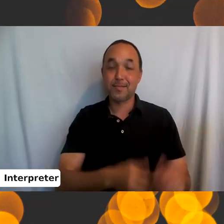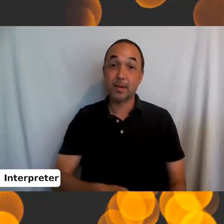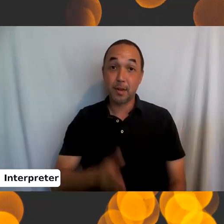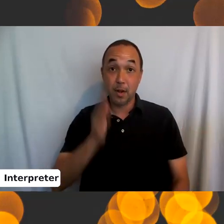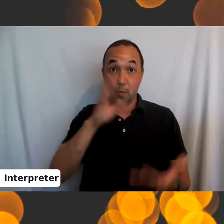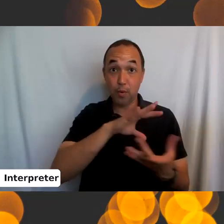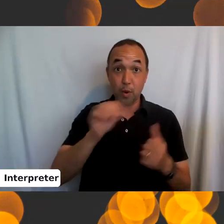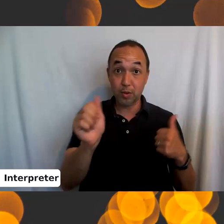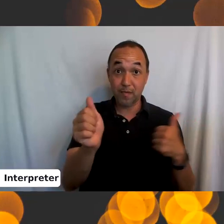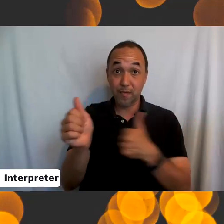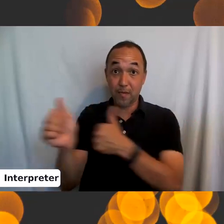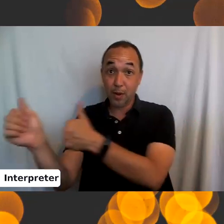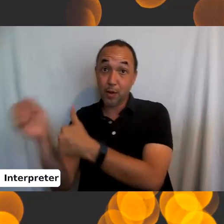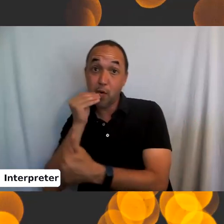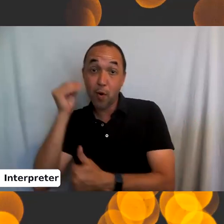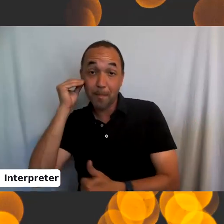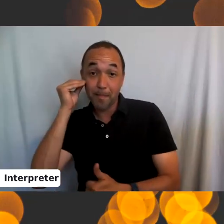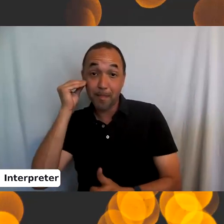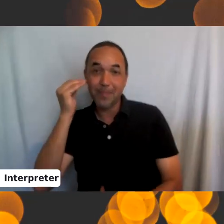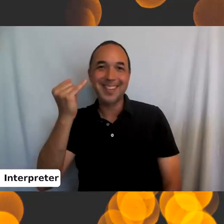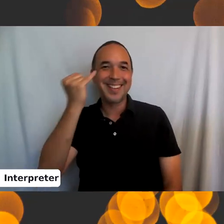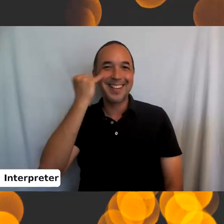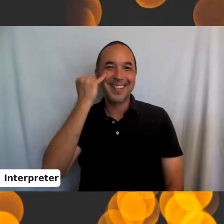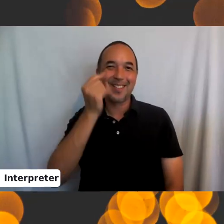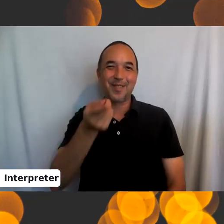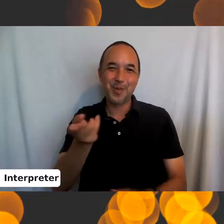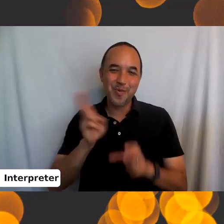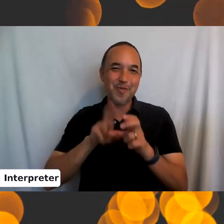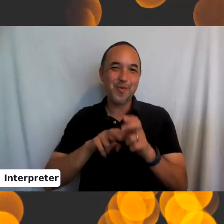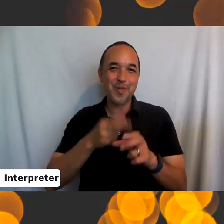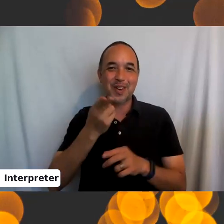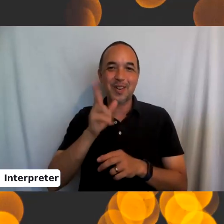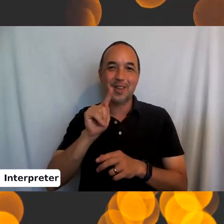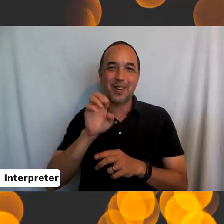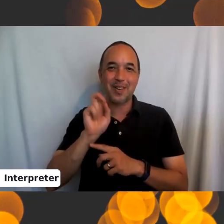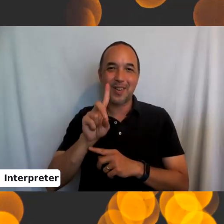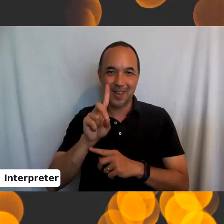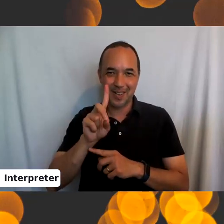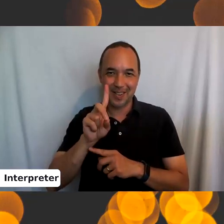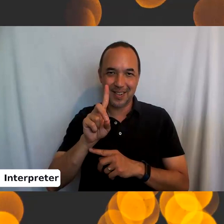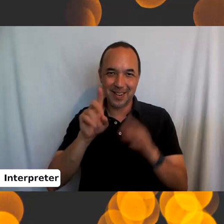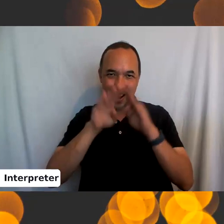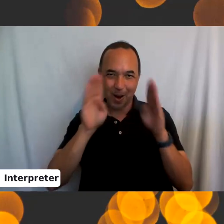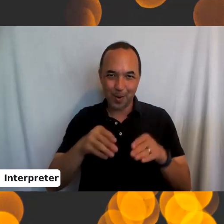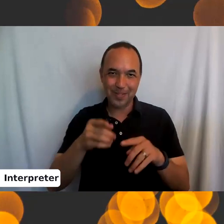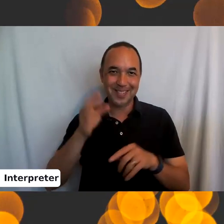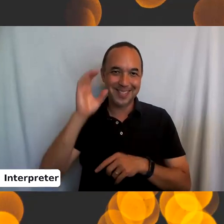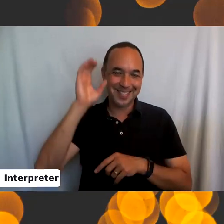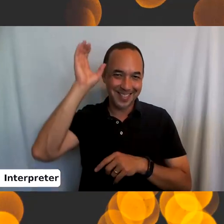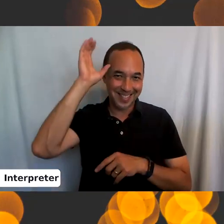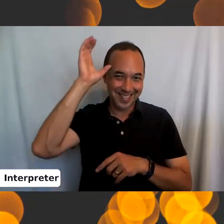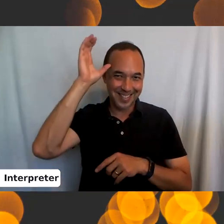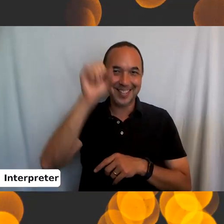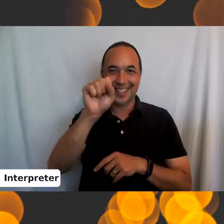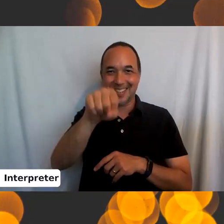you home? If you've ridden the Haunted Mansion at Disney or Disney World, you know that yes, a ghost will follow you home. So you just have to be ready